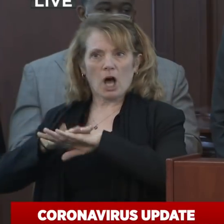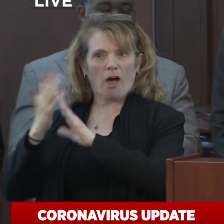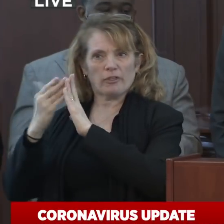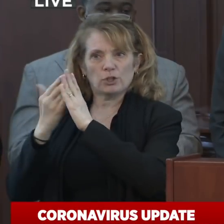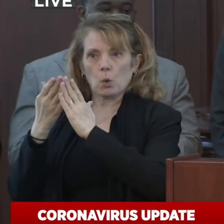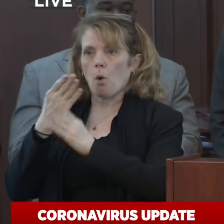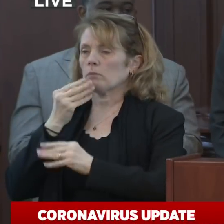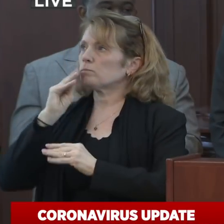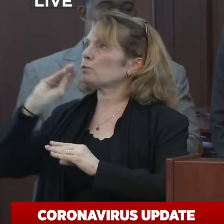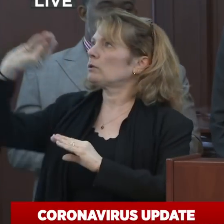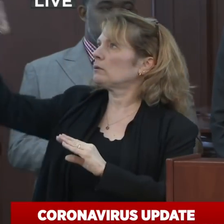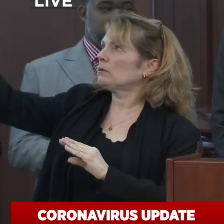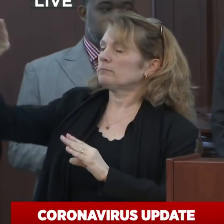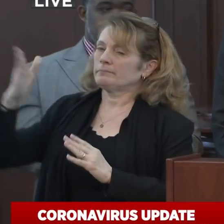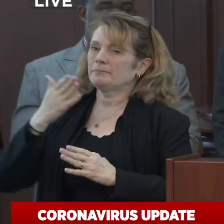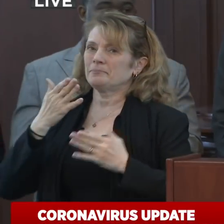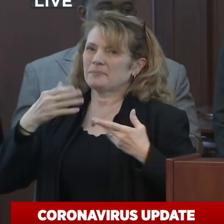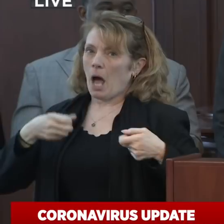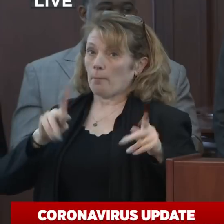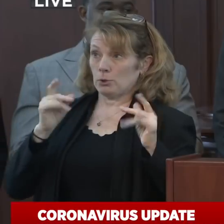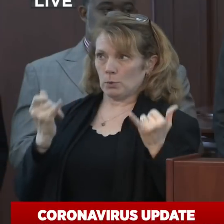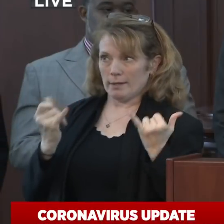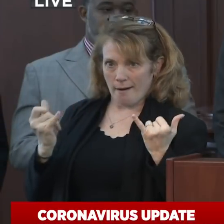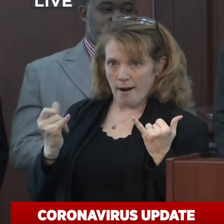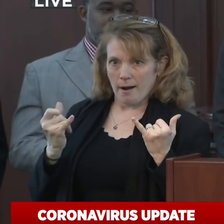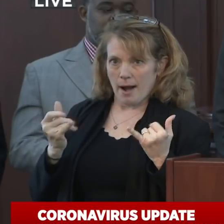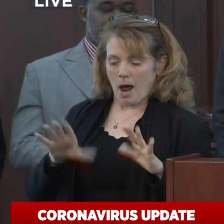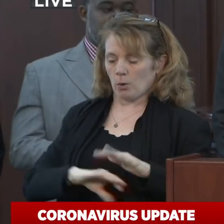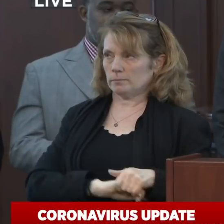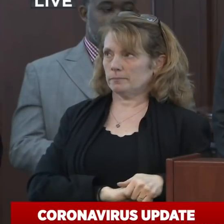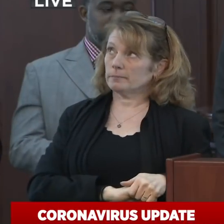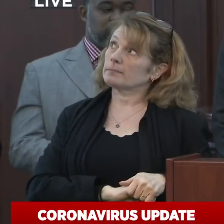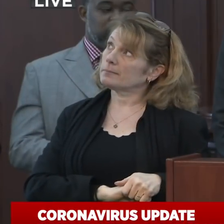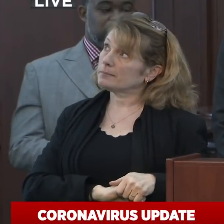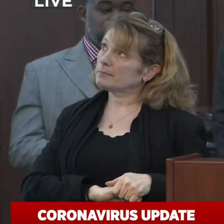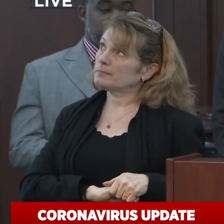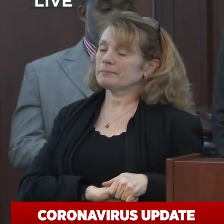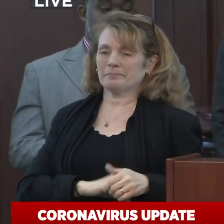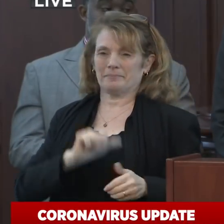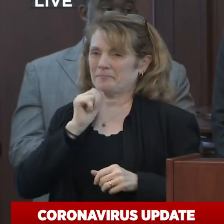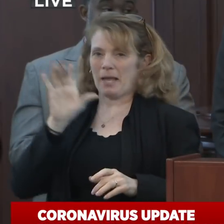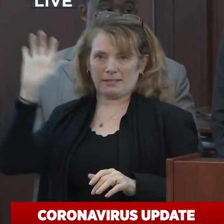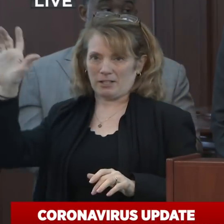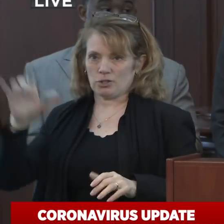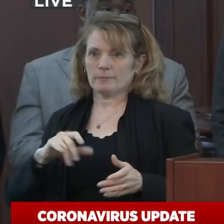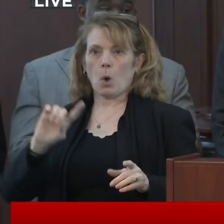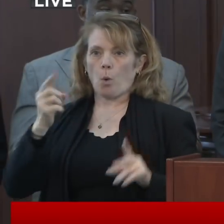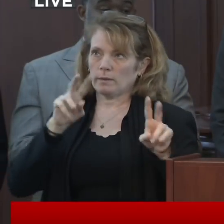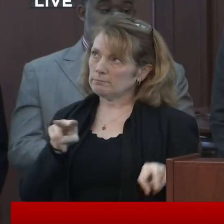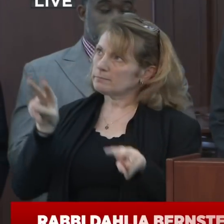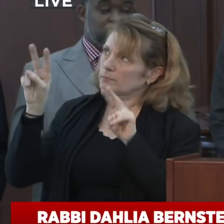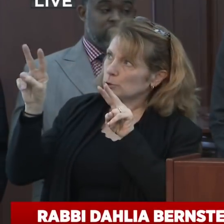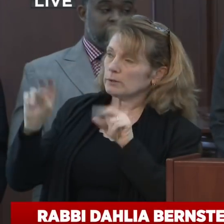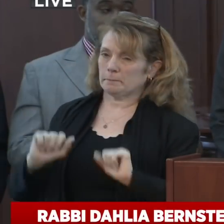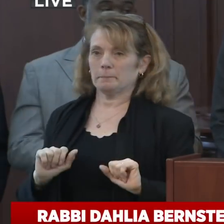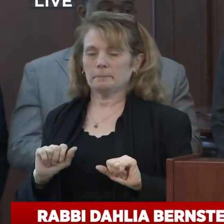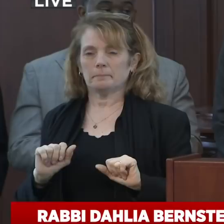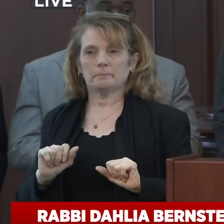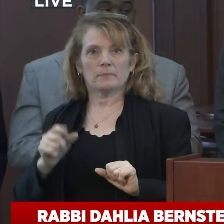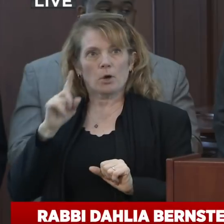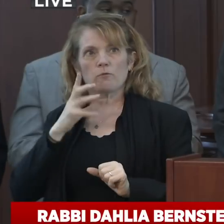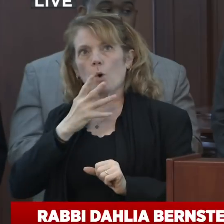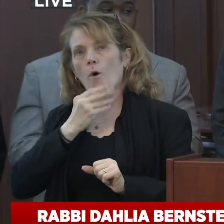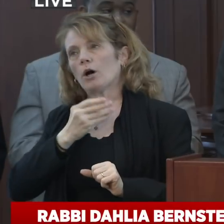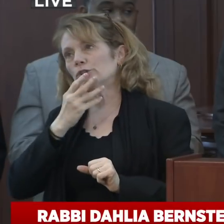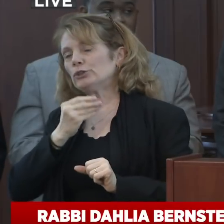It's an opportunity for you to be able to glance at it, but perhaps not to actually touch it. For Jewish communities that are in a synagogue and they see a